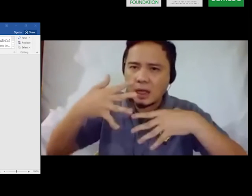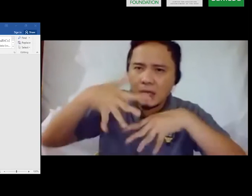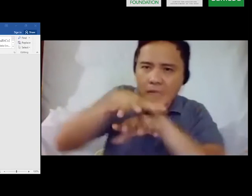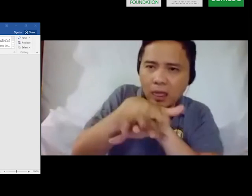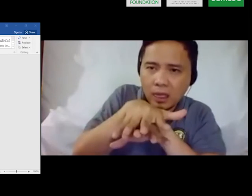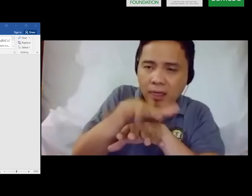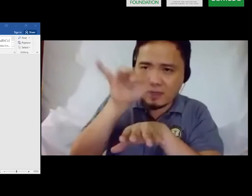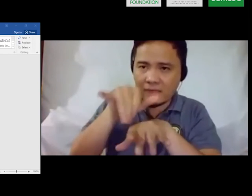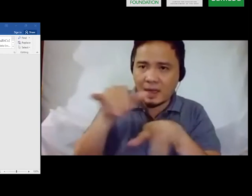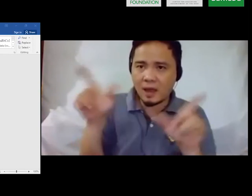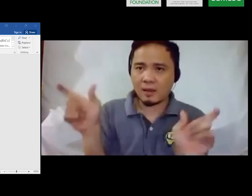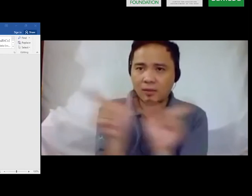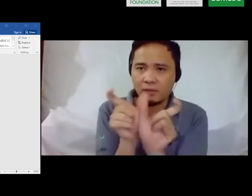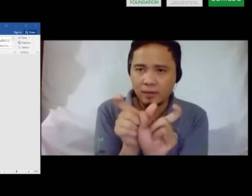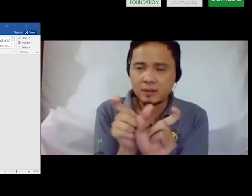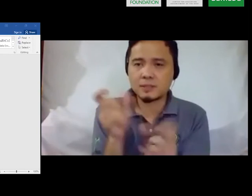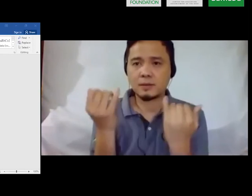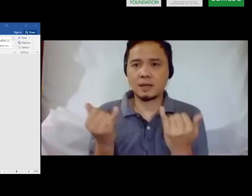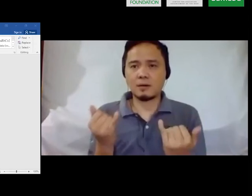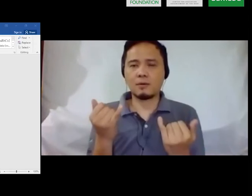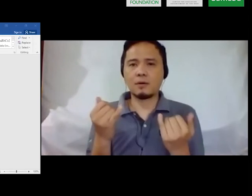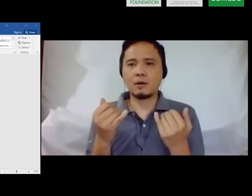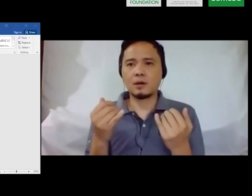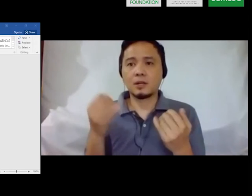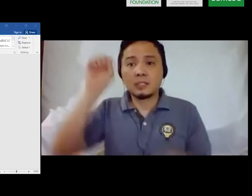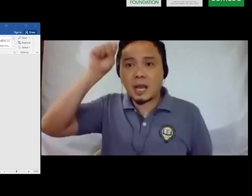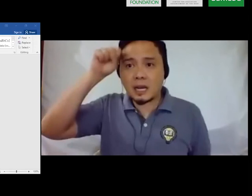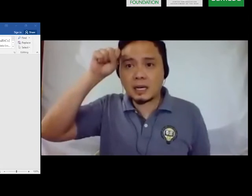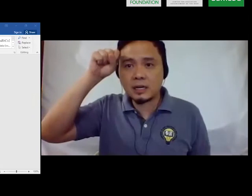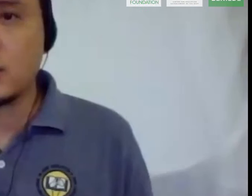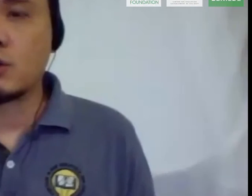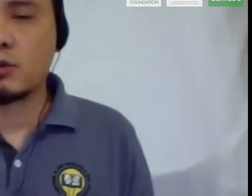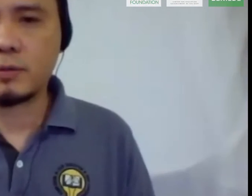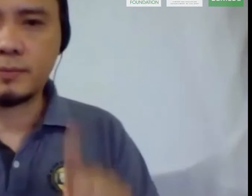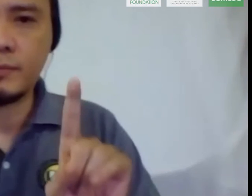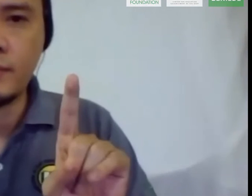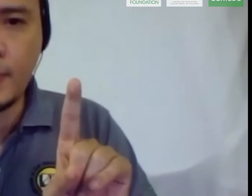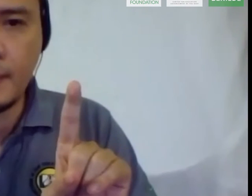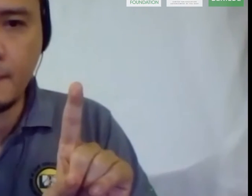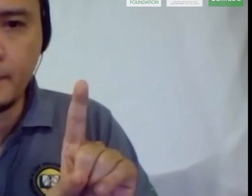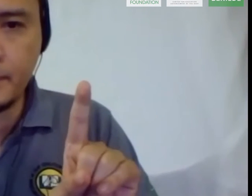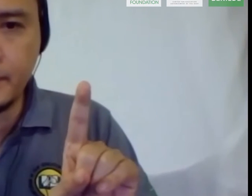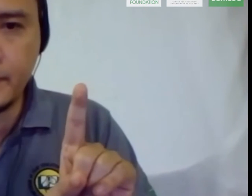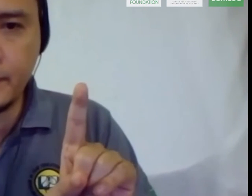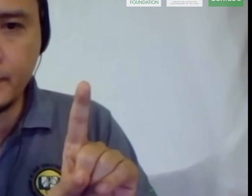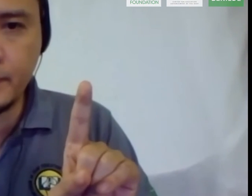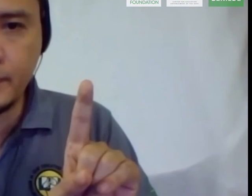subject. Let's go back to shock sharing, example 6.